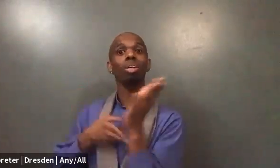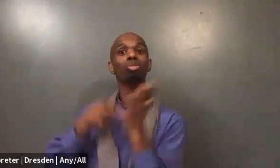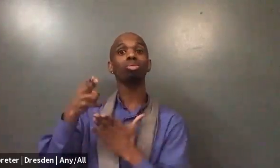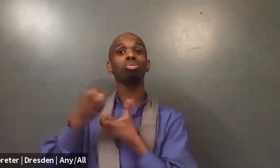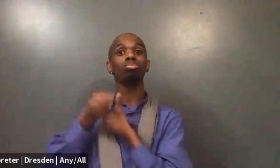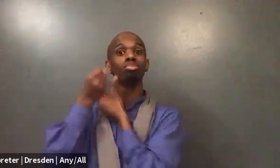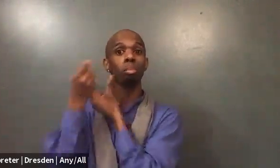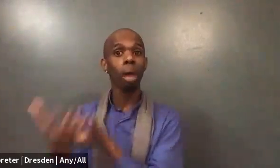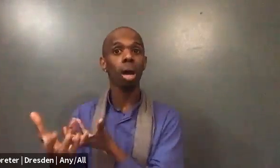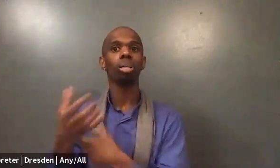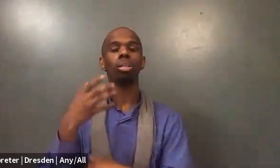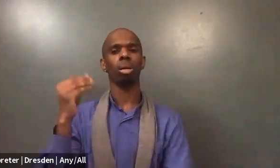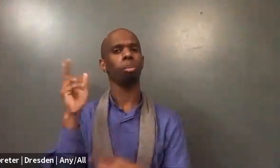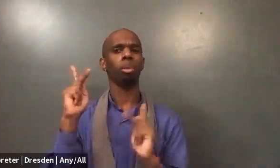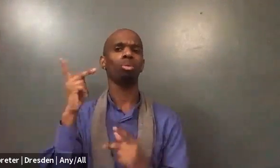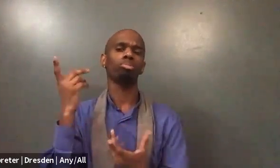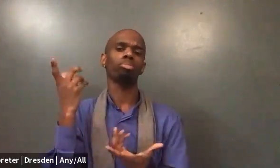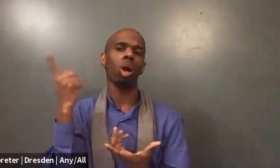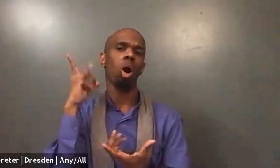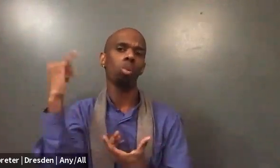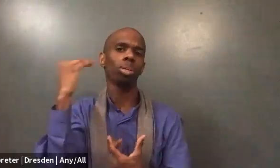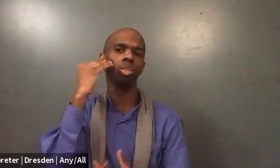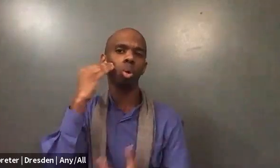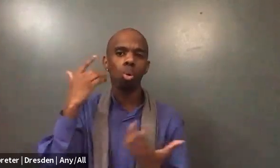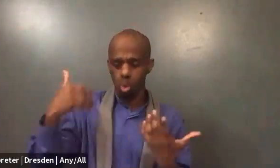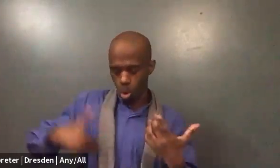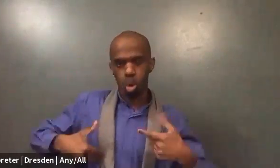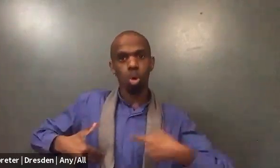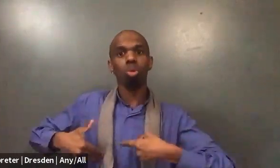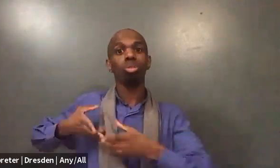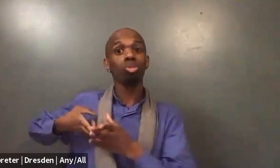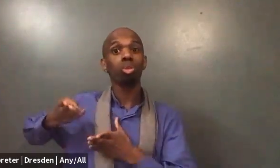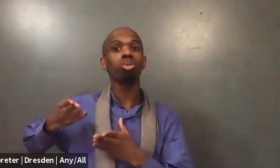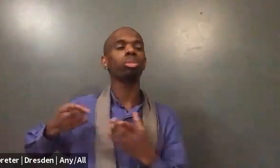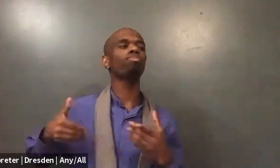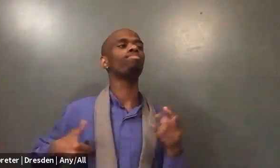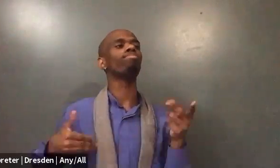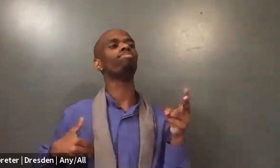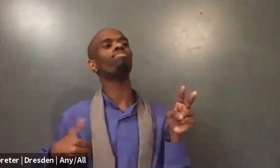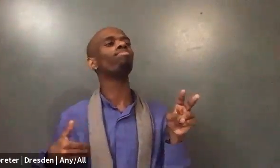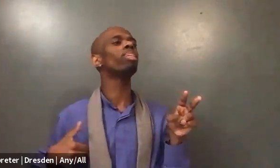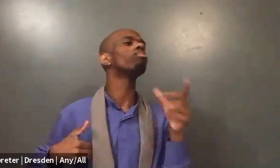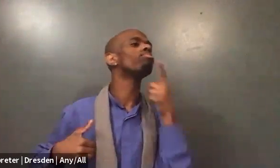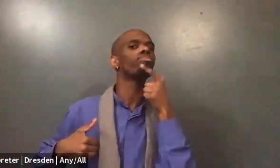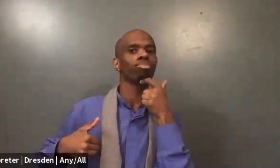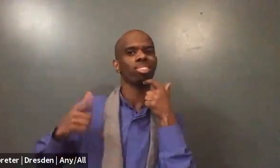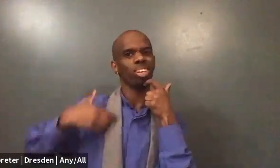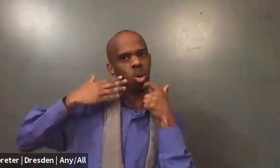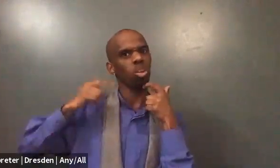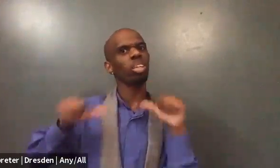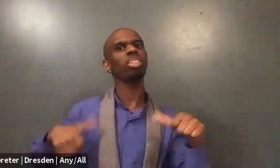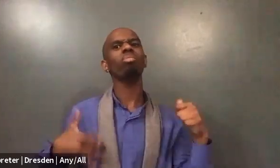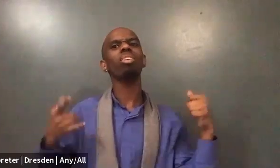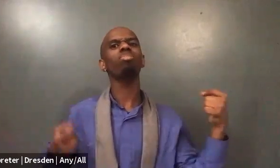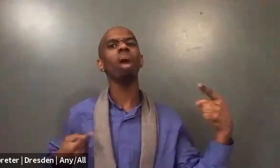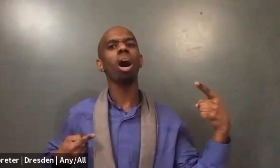spirit, in their gut, what the truth is. And if there's something, you know, if the shoe fits, wear it. If it's not, then move on. But